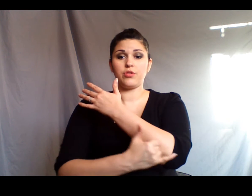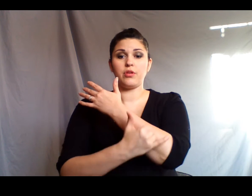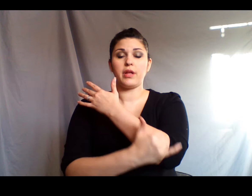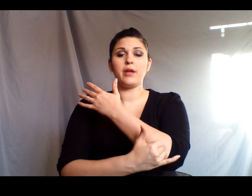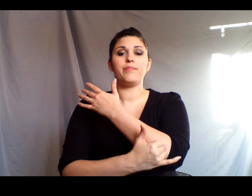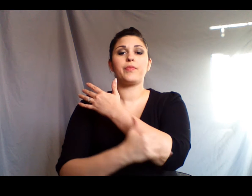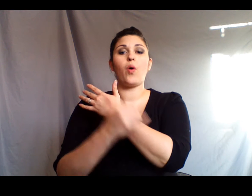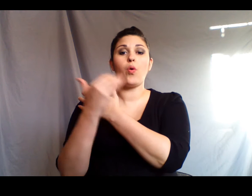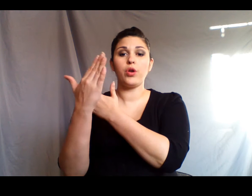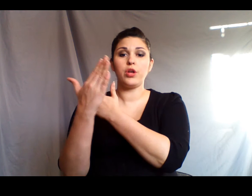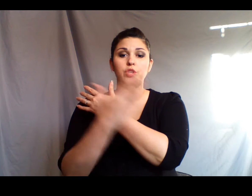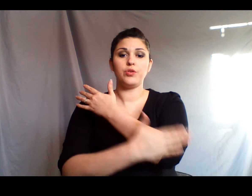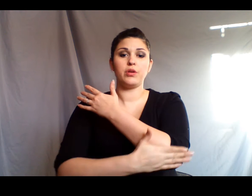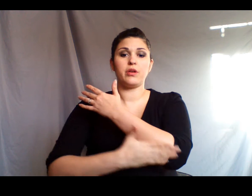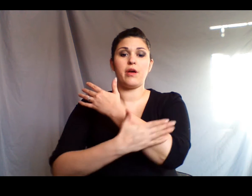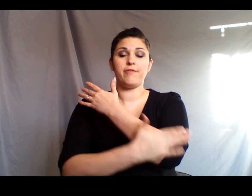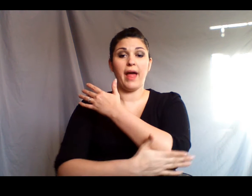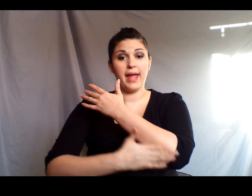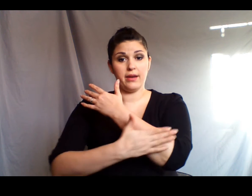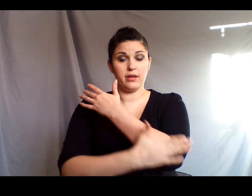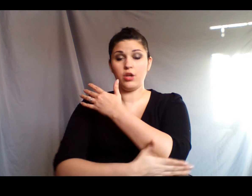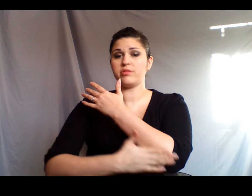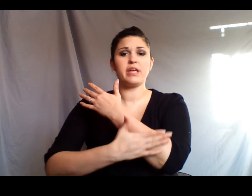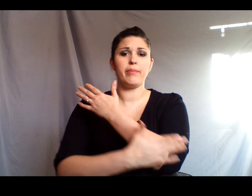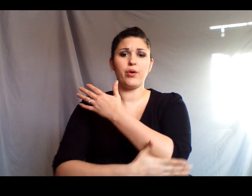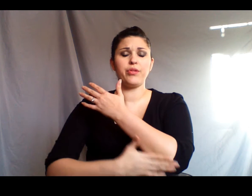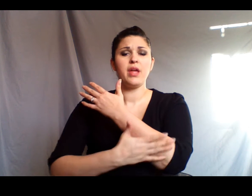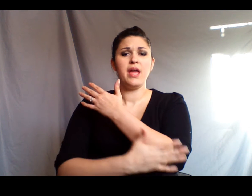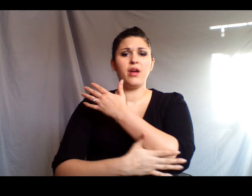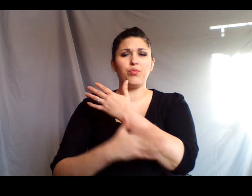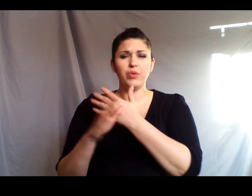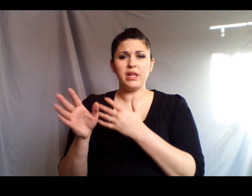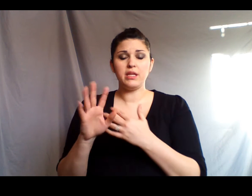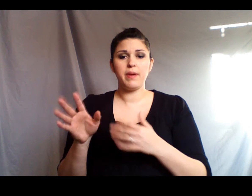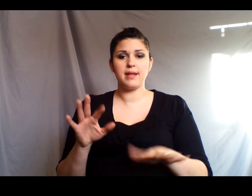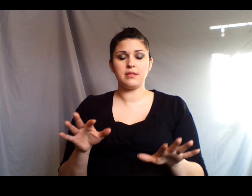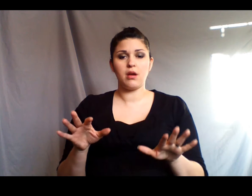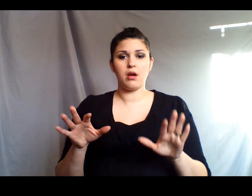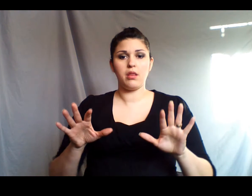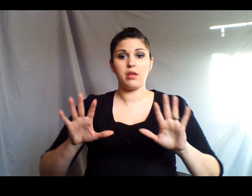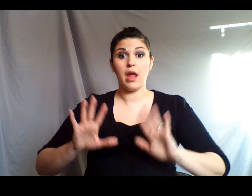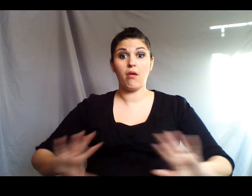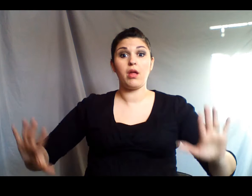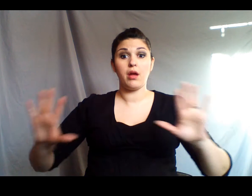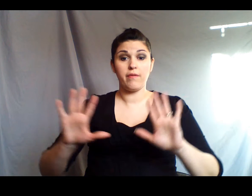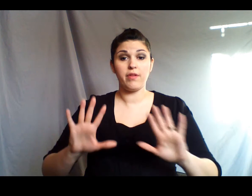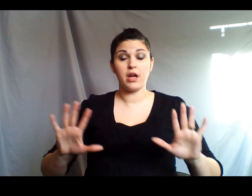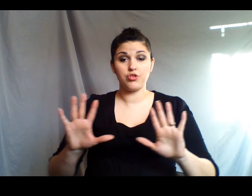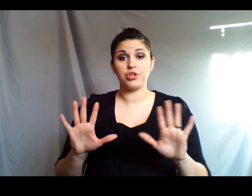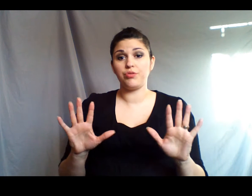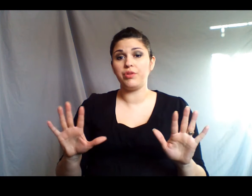circling it, or you can do it flat-handed. You'll see it both. It really depends on the area of the country you live